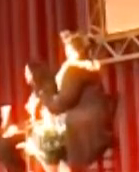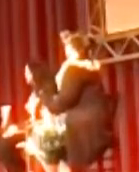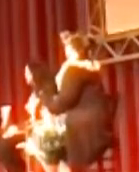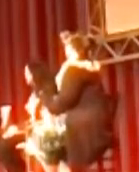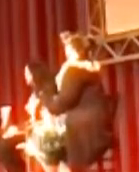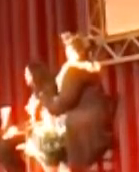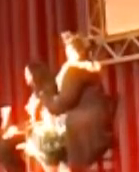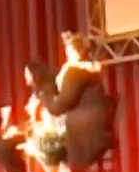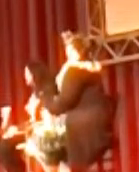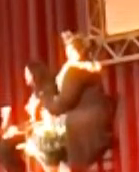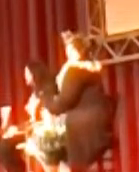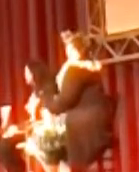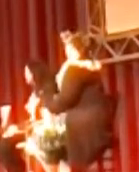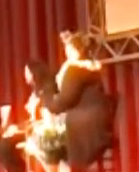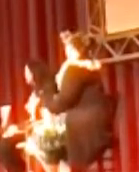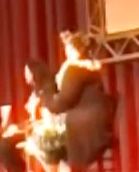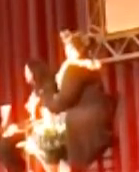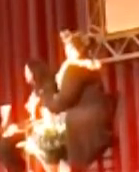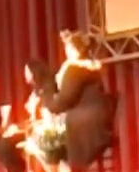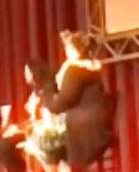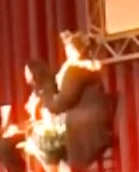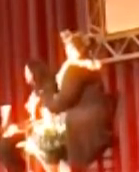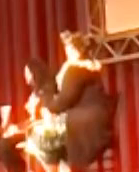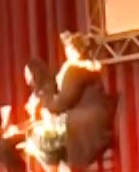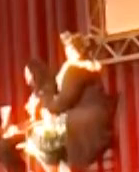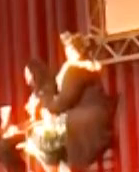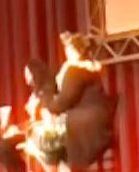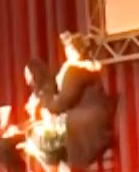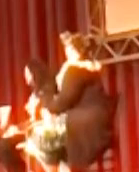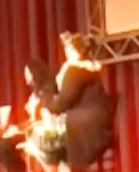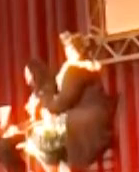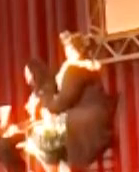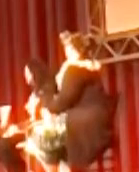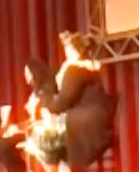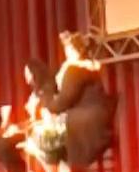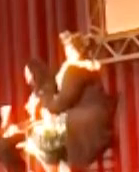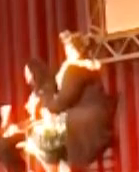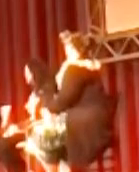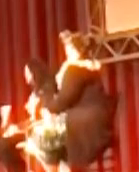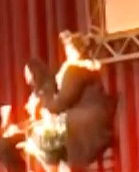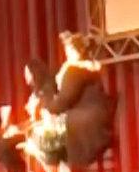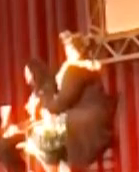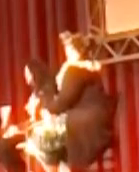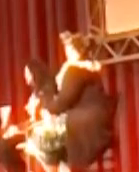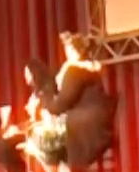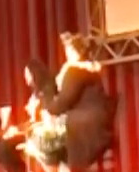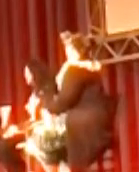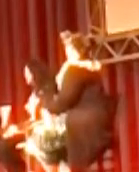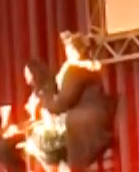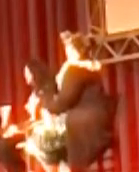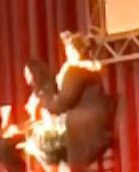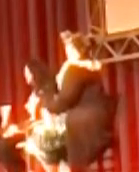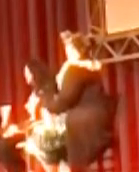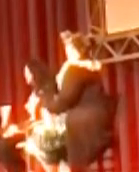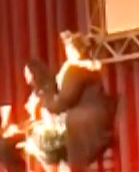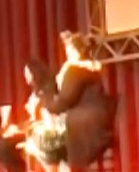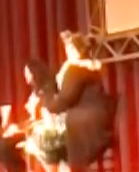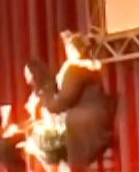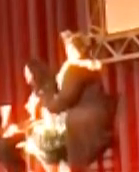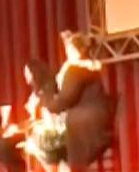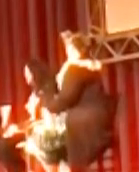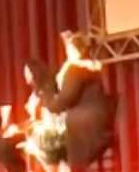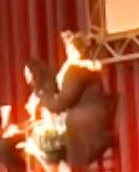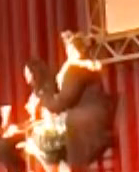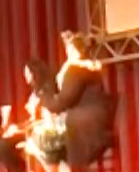Pacifica funding, and I mean that there's Maori Pacifica and New Zealand. And the leader of the Pacifica